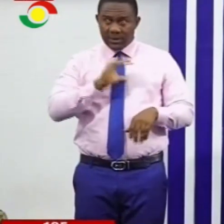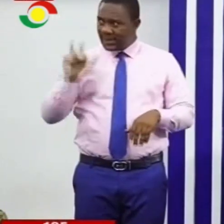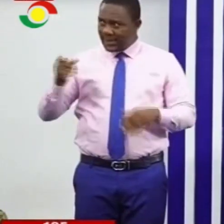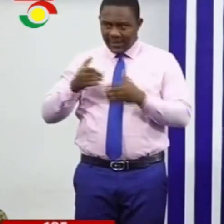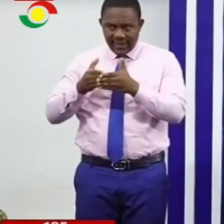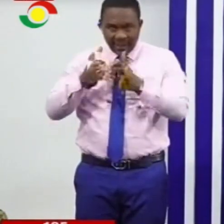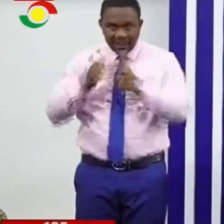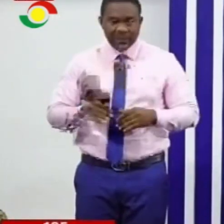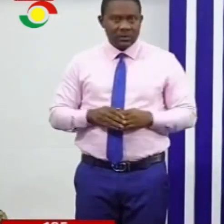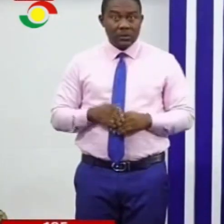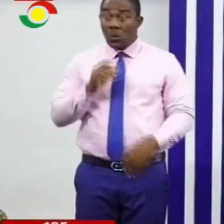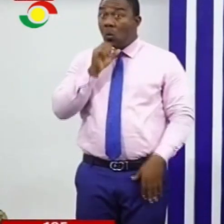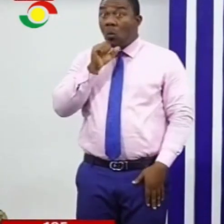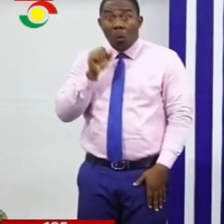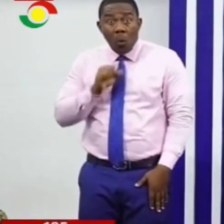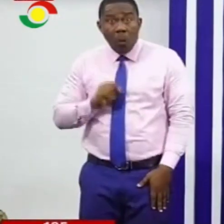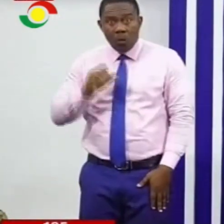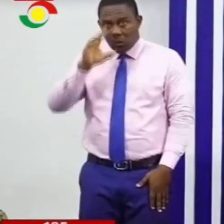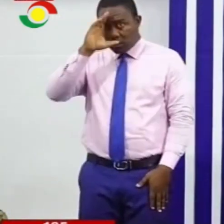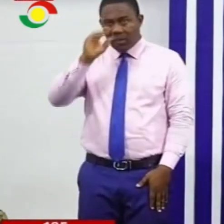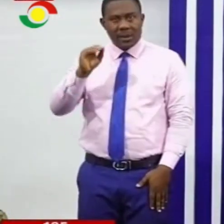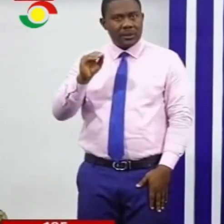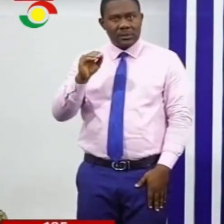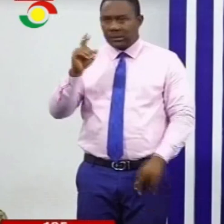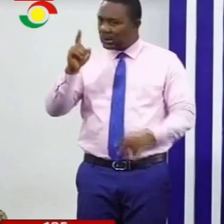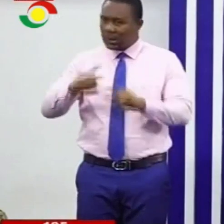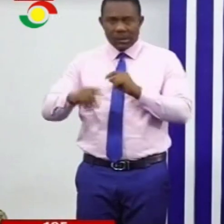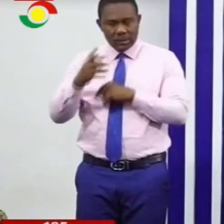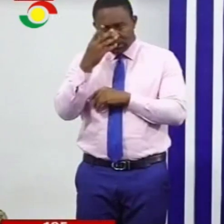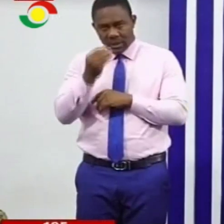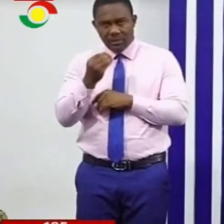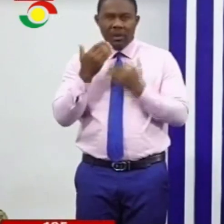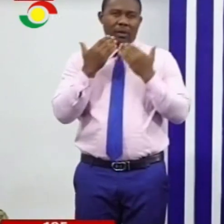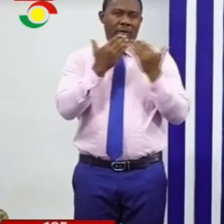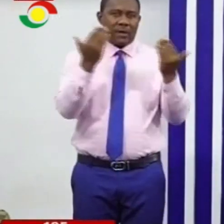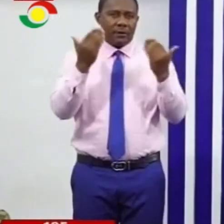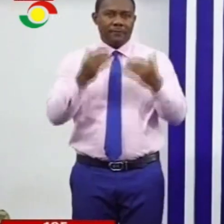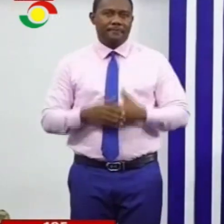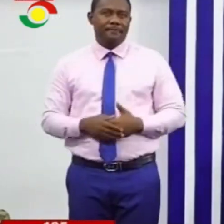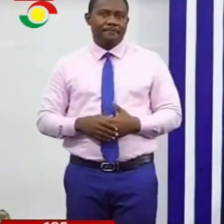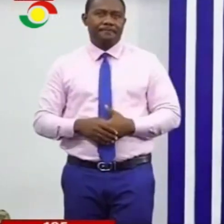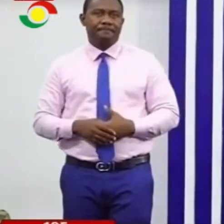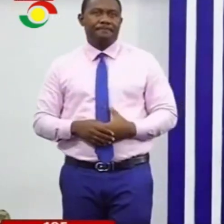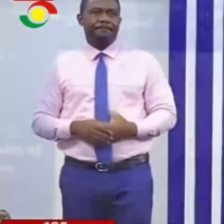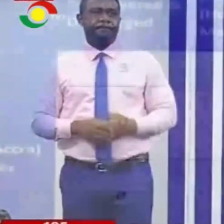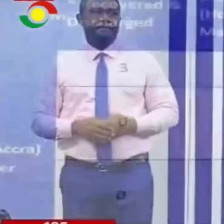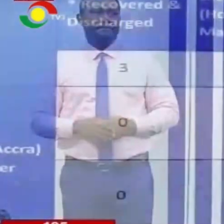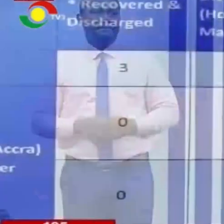And the old man is not sleeping. Thank you very much.